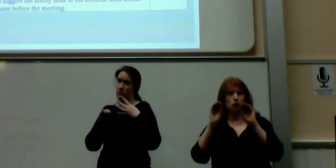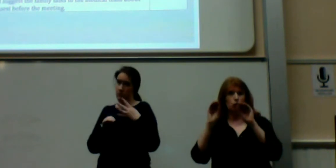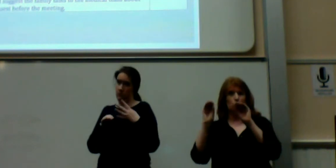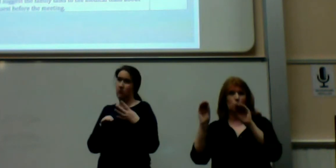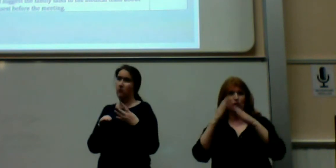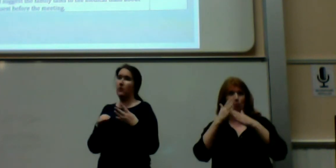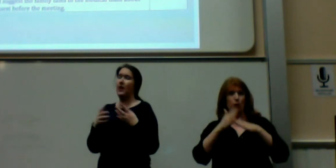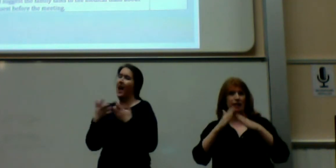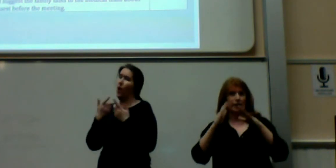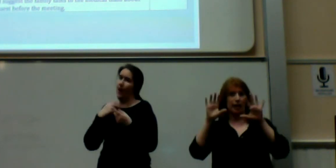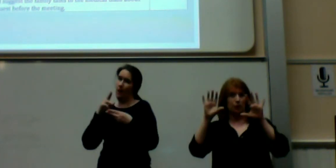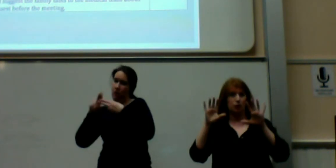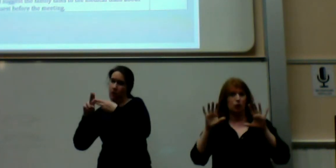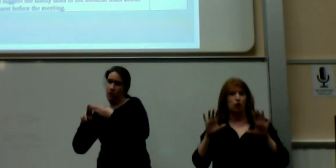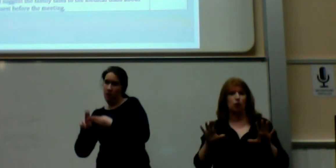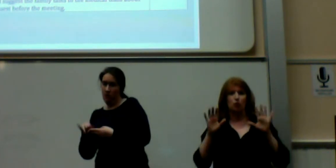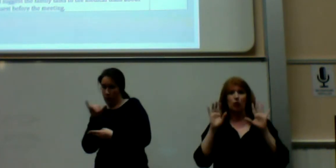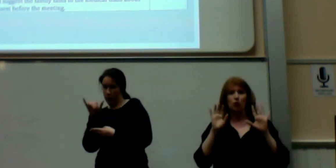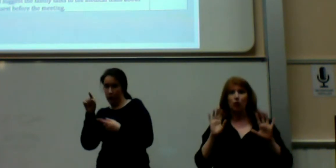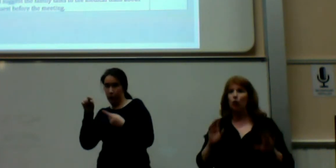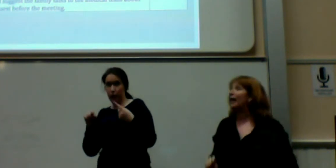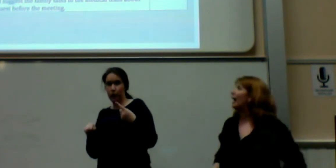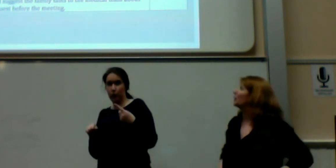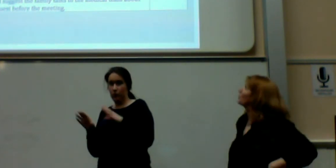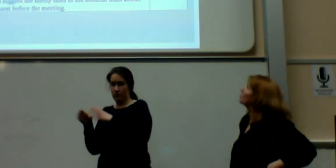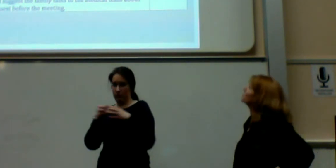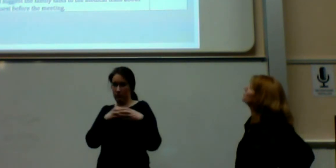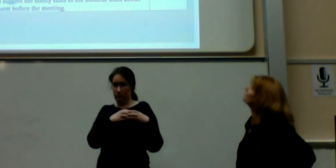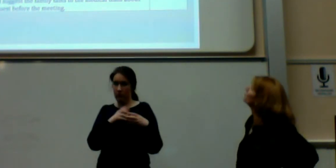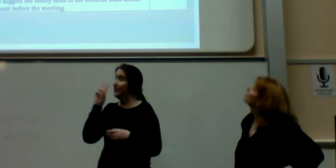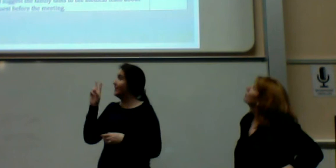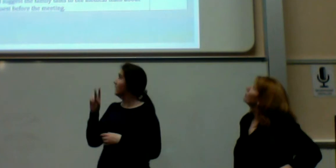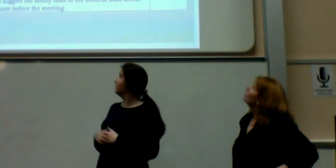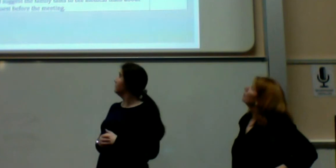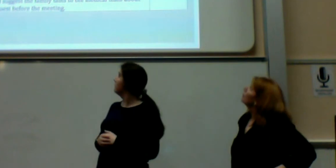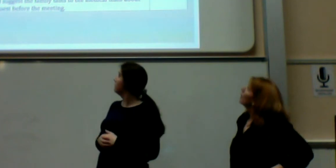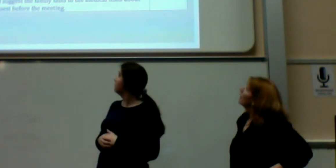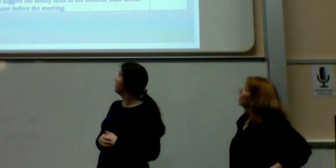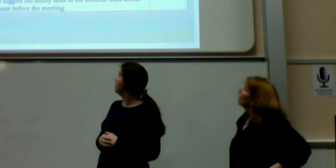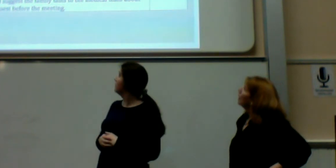my initial coding of breaking it down into those four categories.